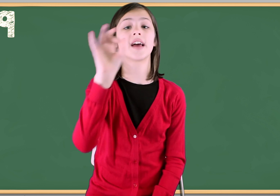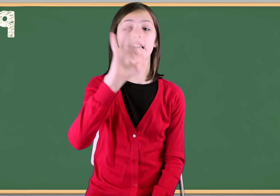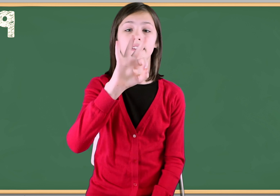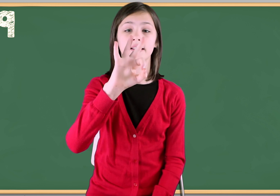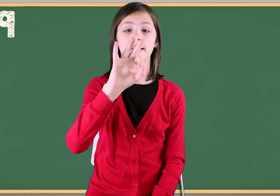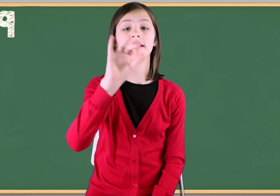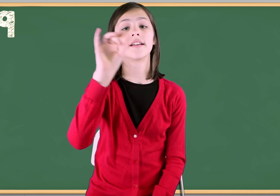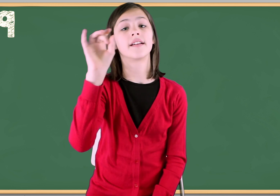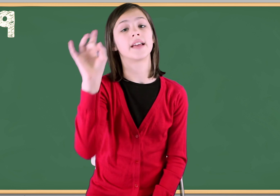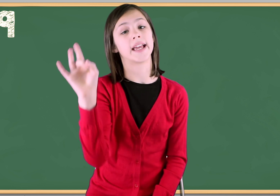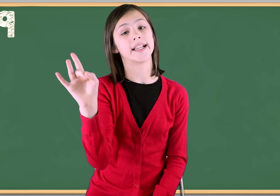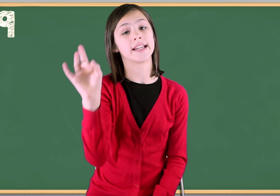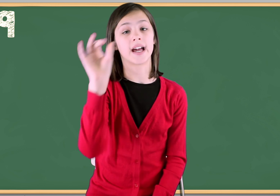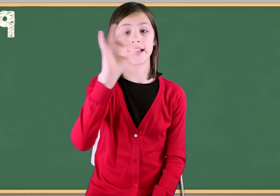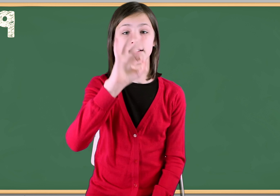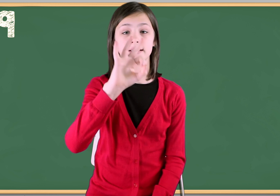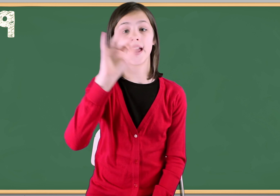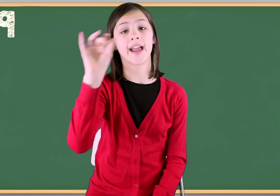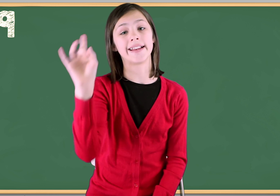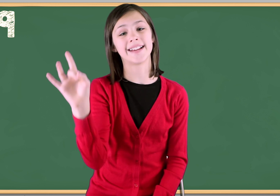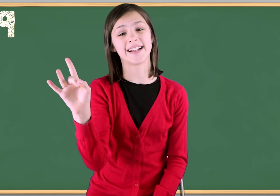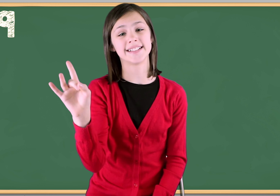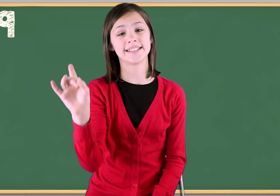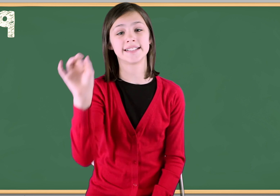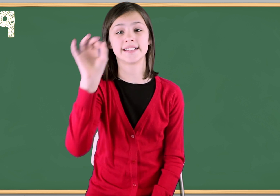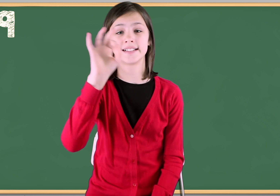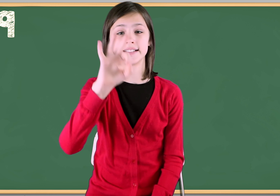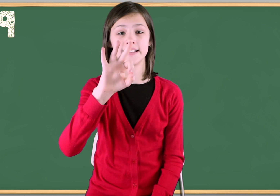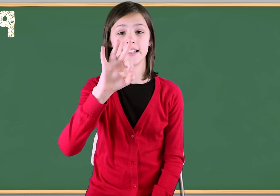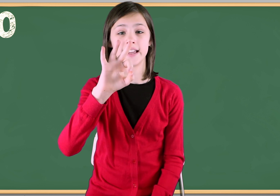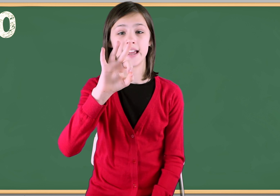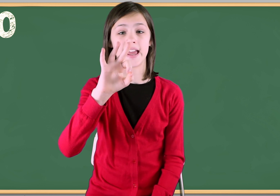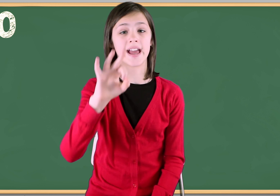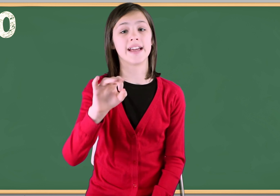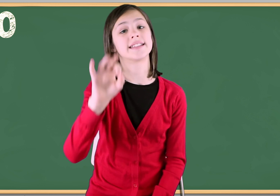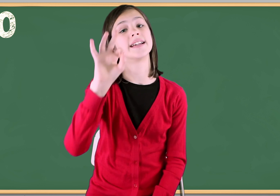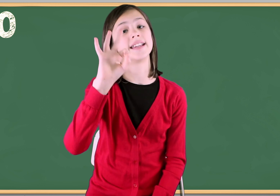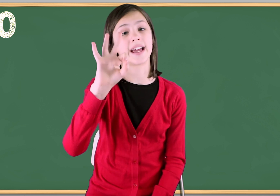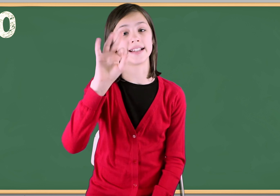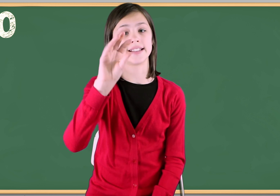head. 8, 9, 89, and 90.